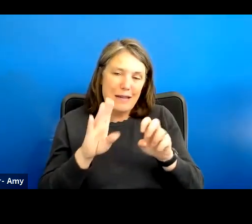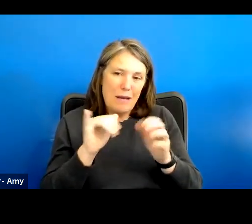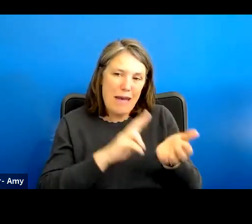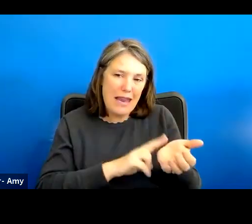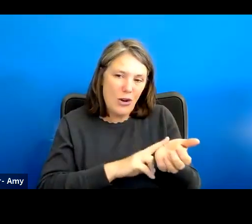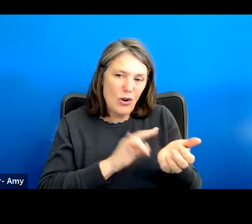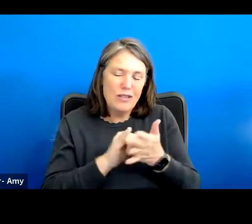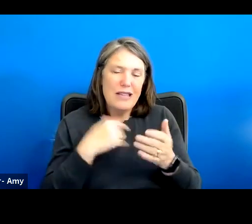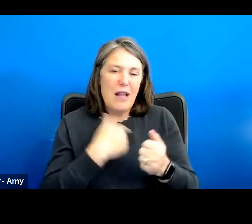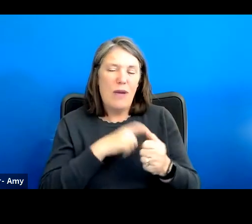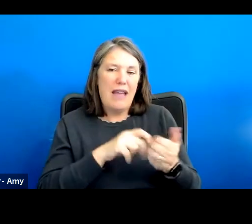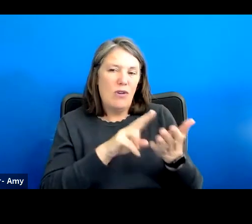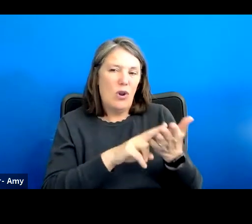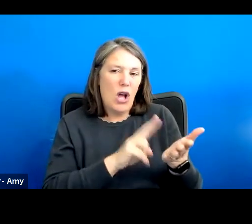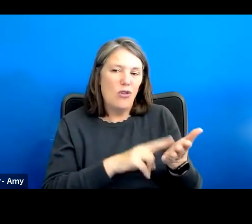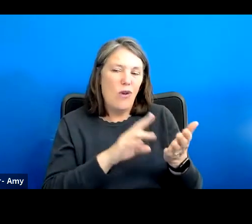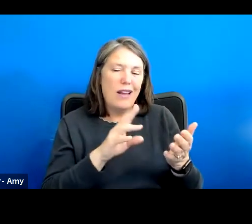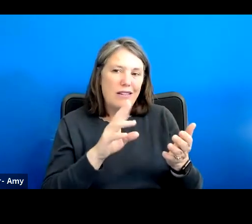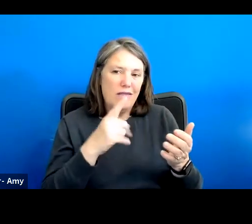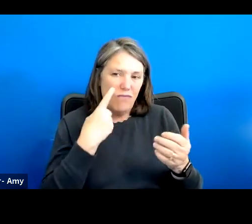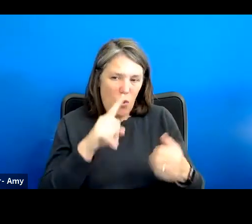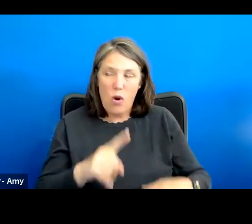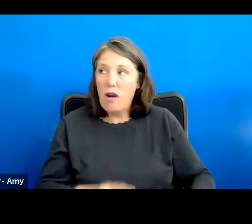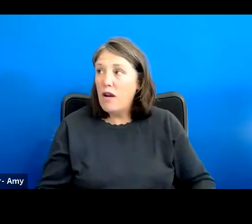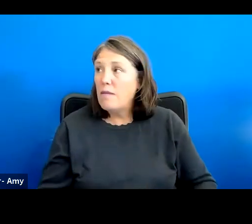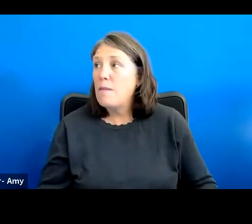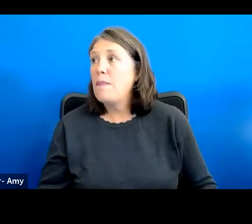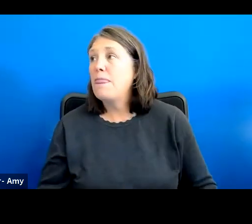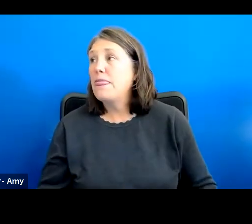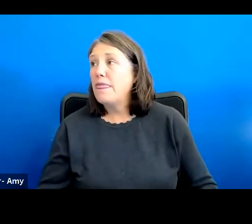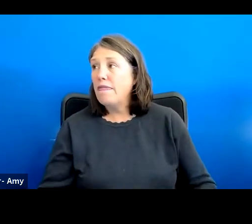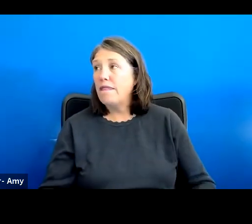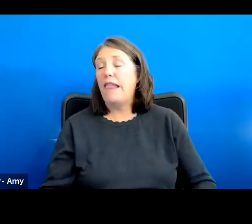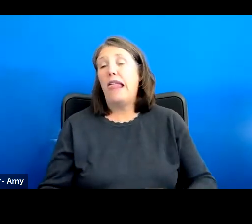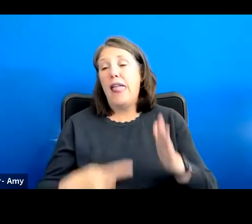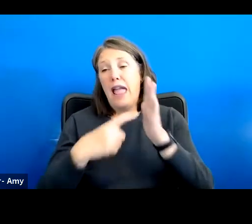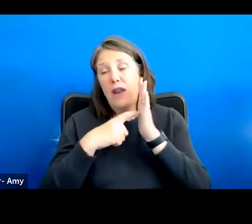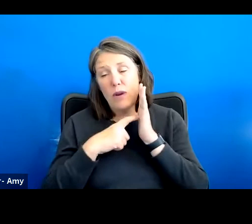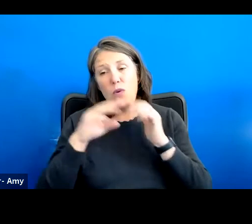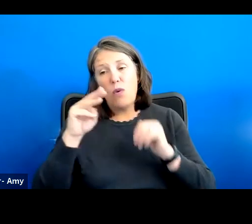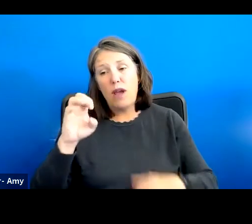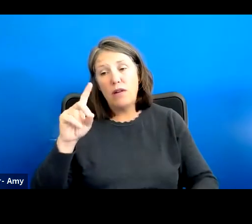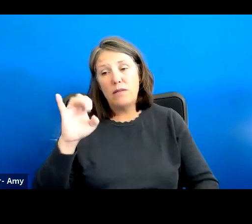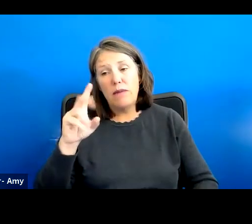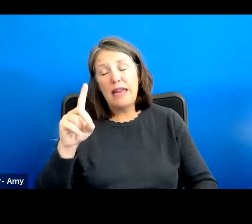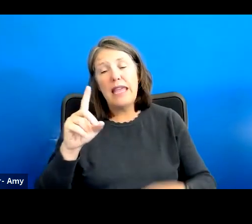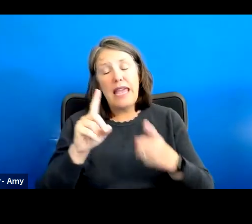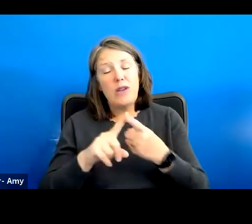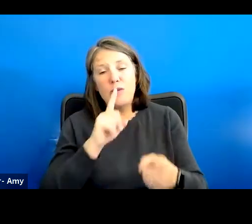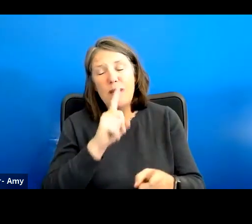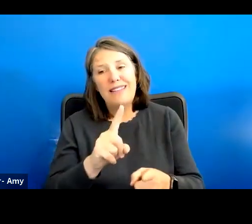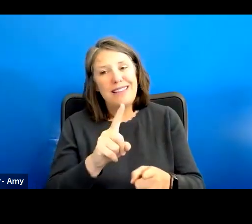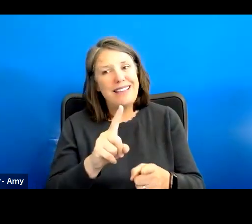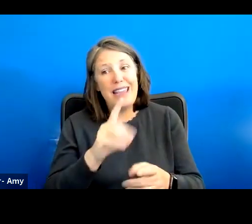that we have to contract out for, and it requires Medicaid to essentially approve our